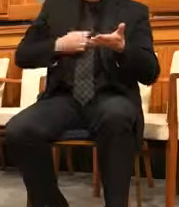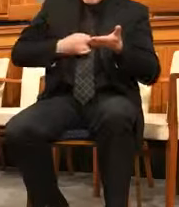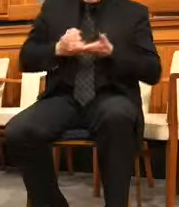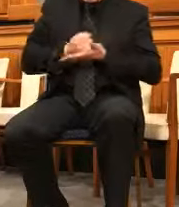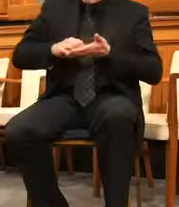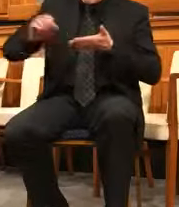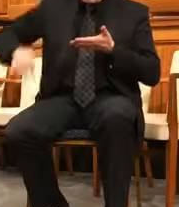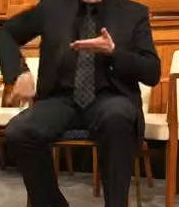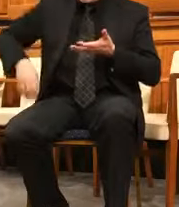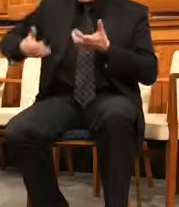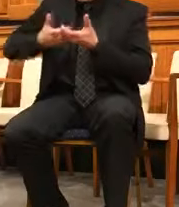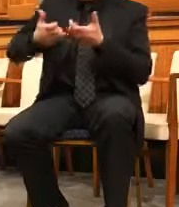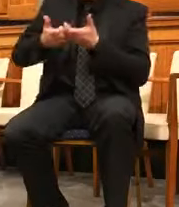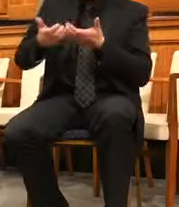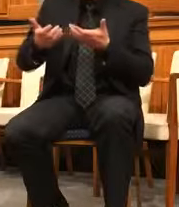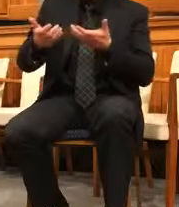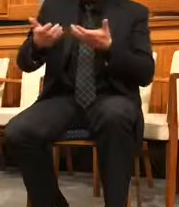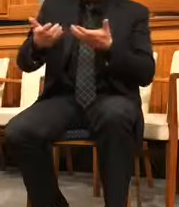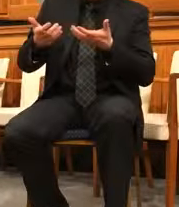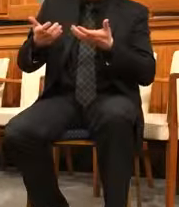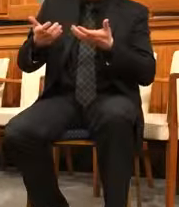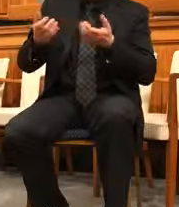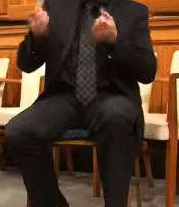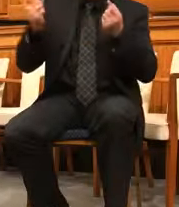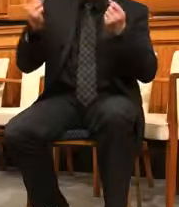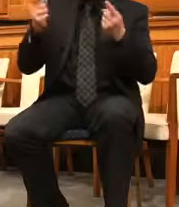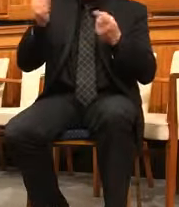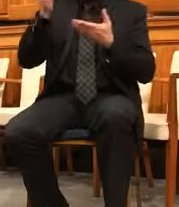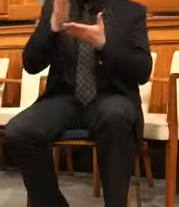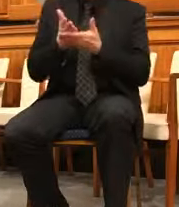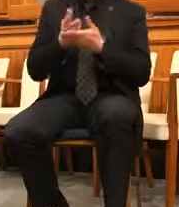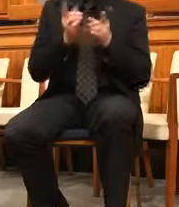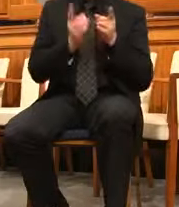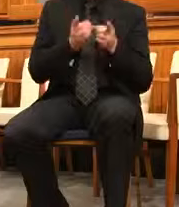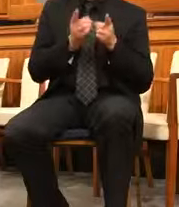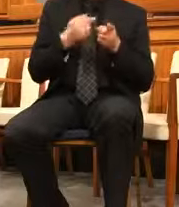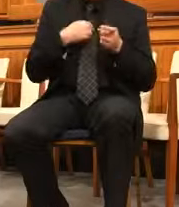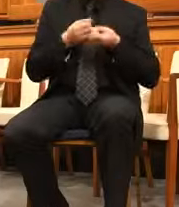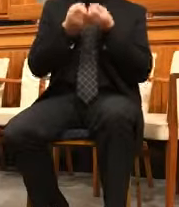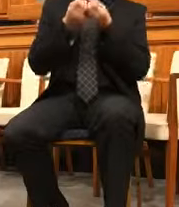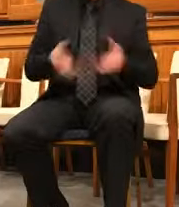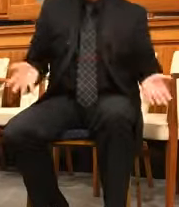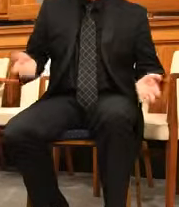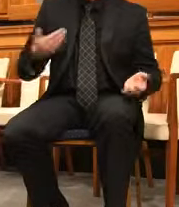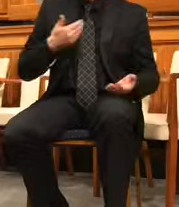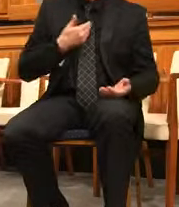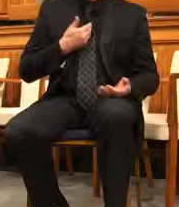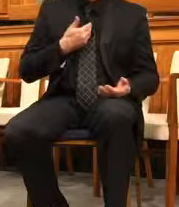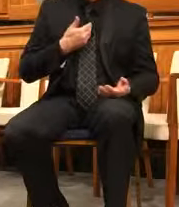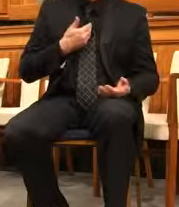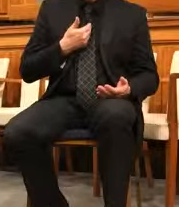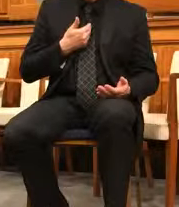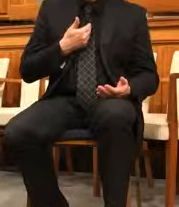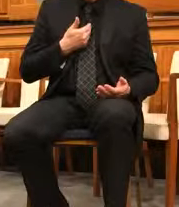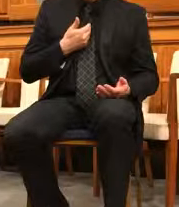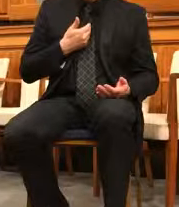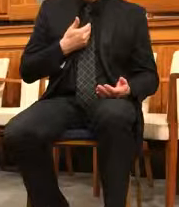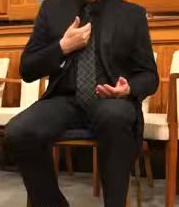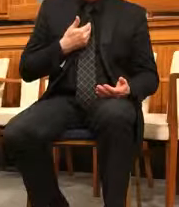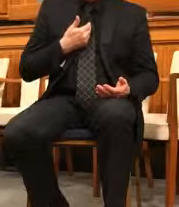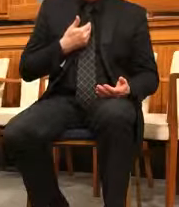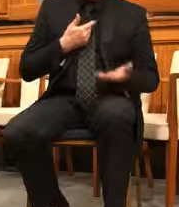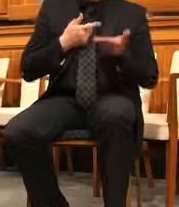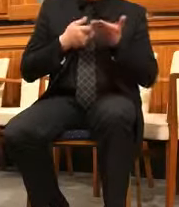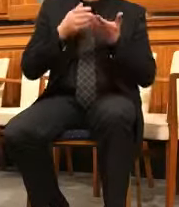to grasp lost condition. Only believe. I don't wish to make it complicated, but believe